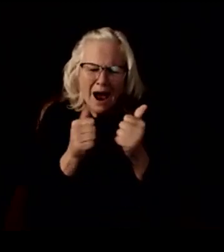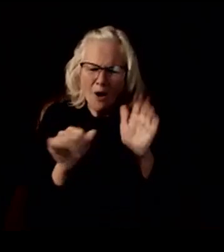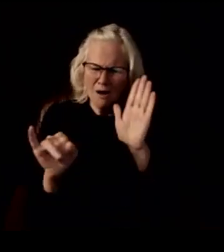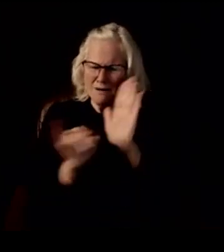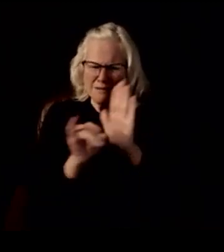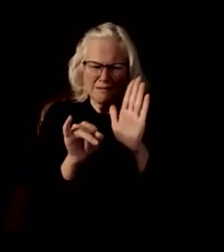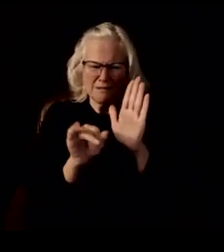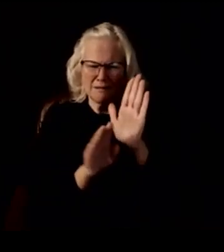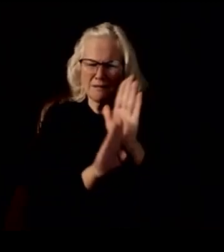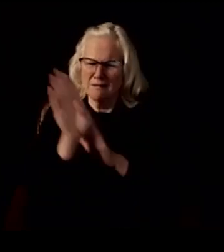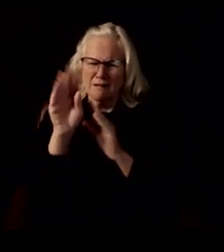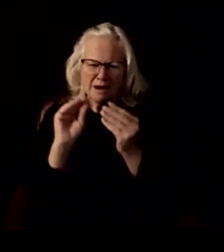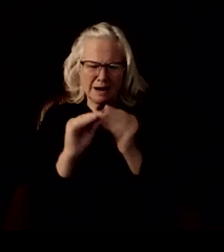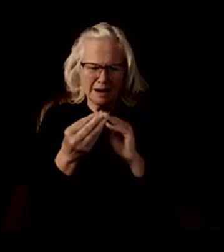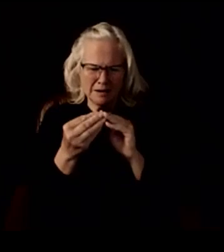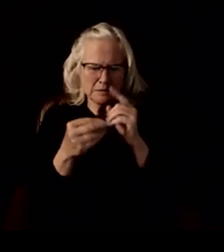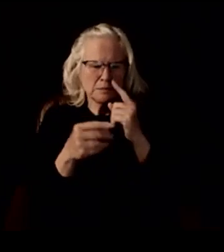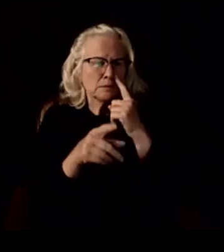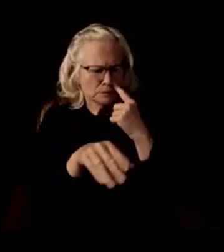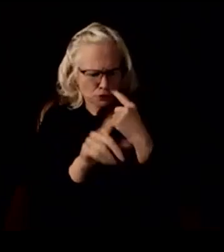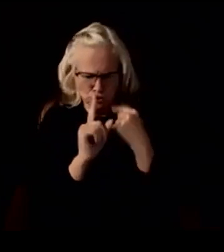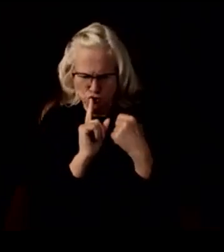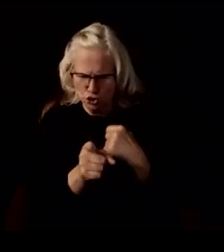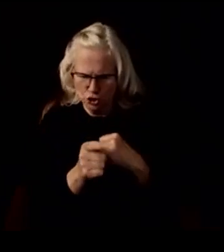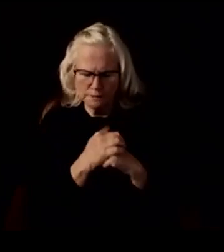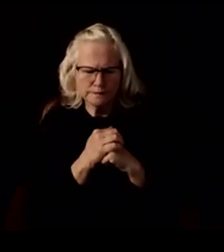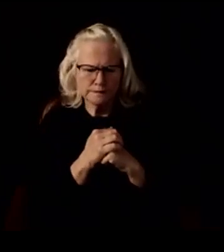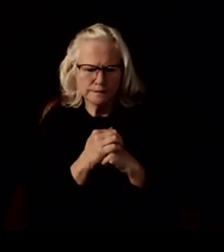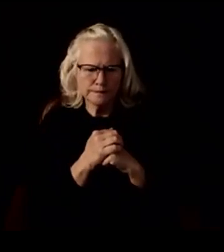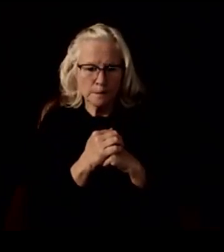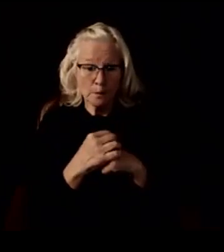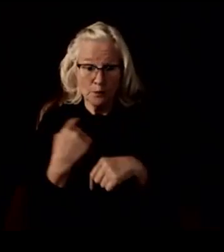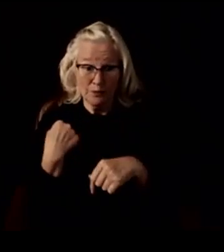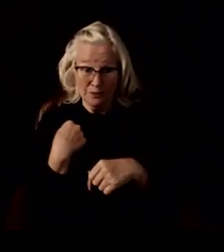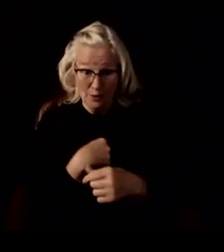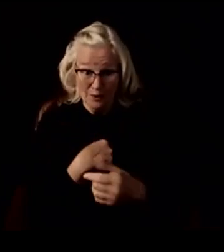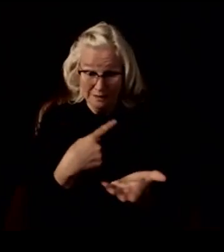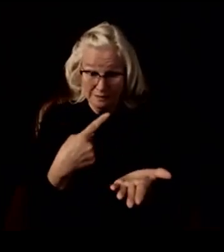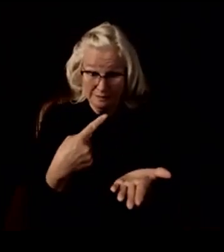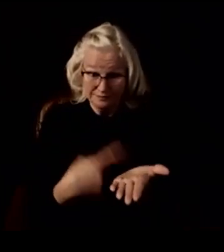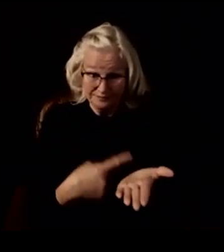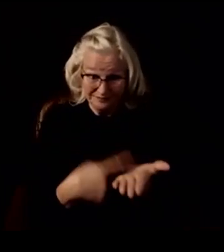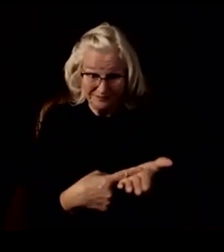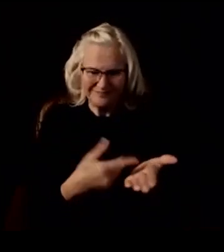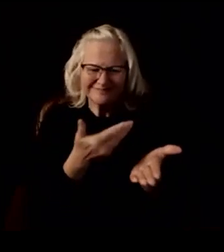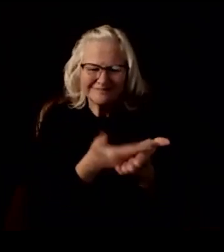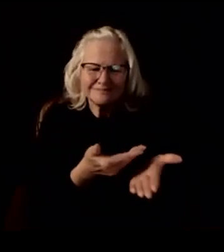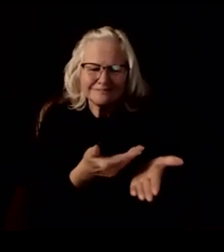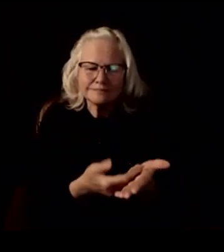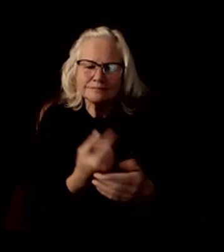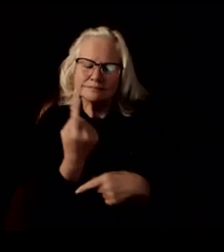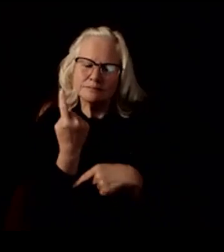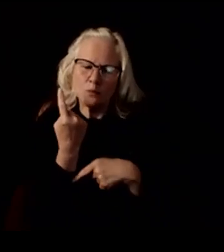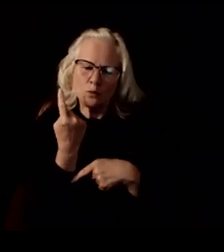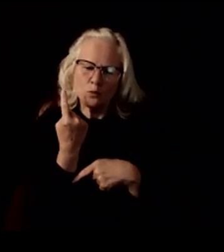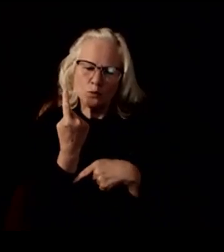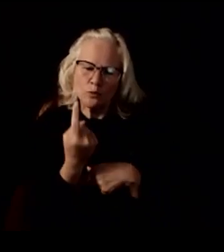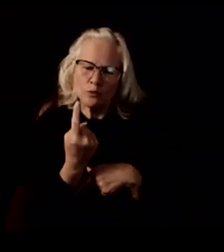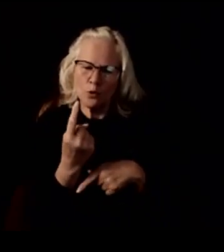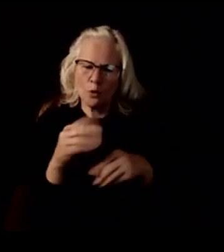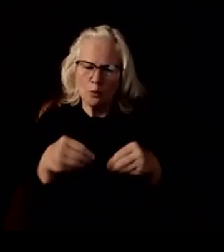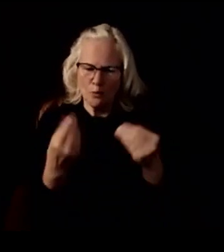Oh, certainly. So, we talked about the fact that we had a provider who had not been reporting cases to us for